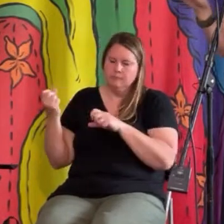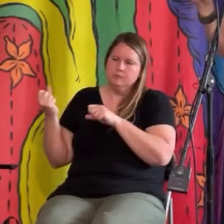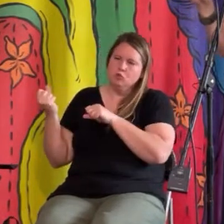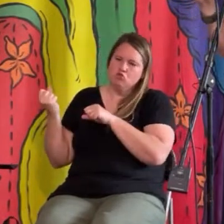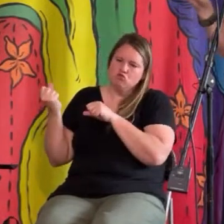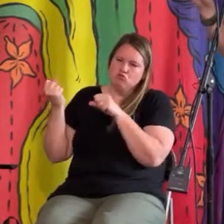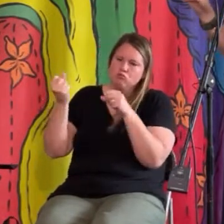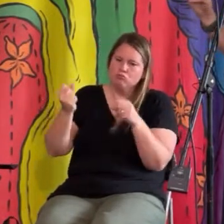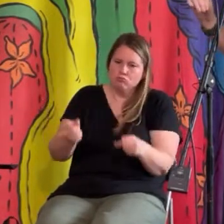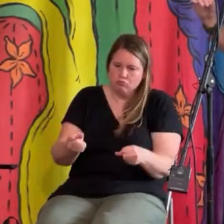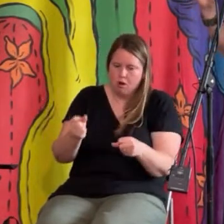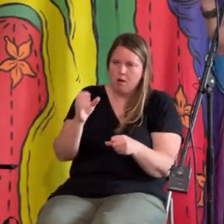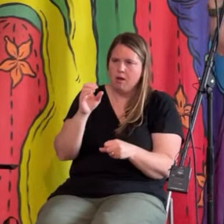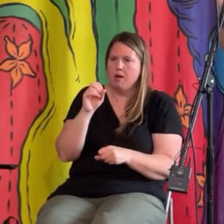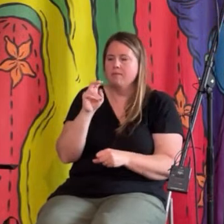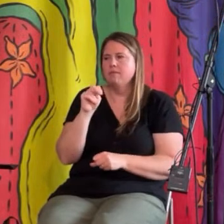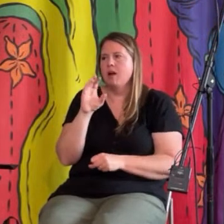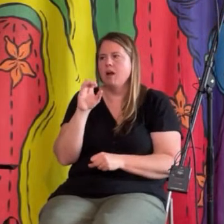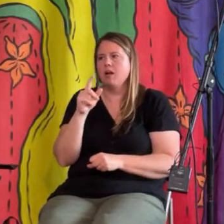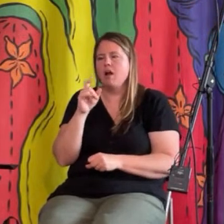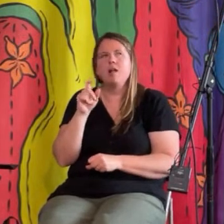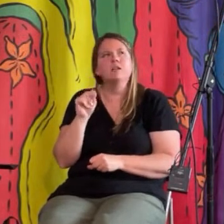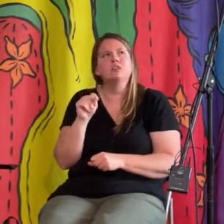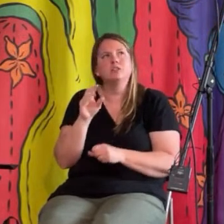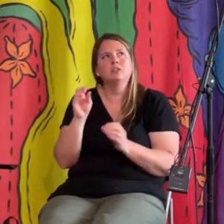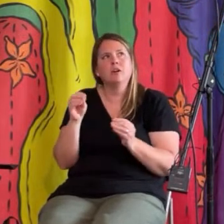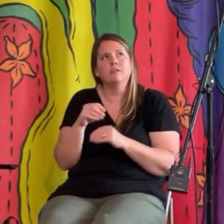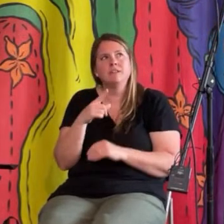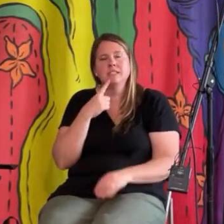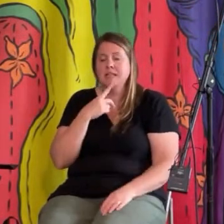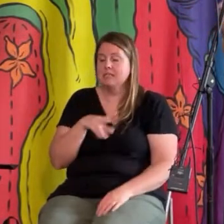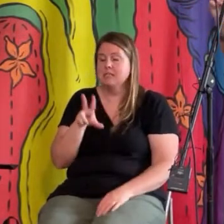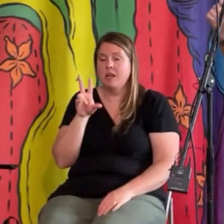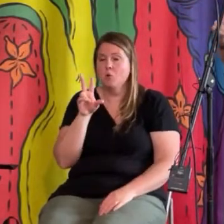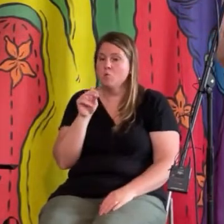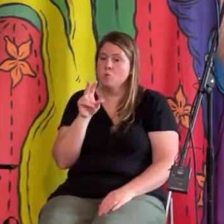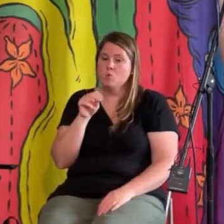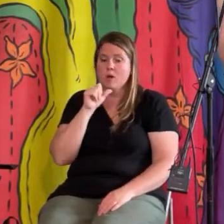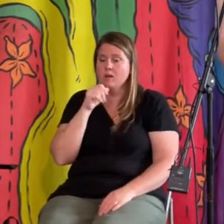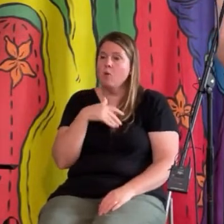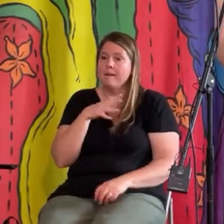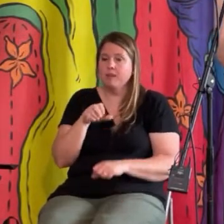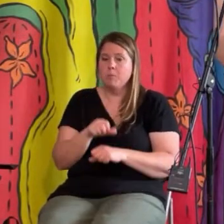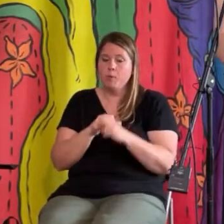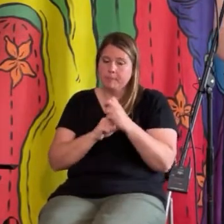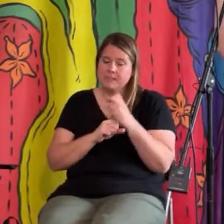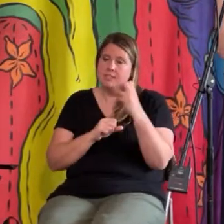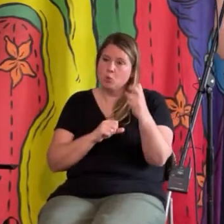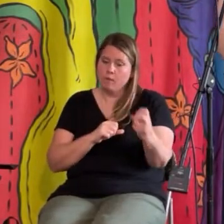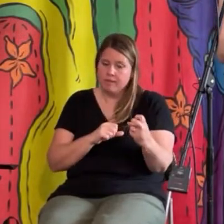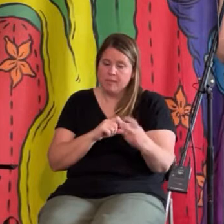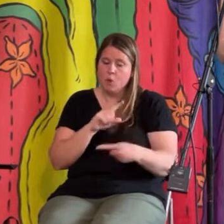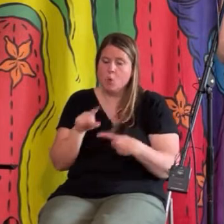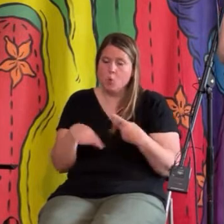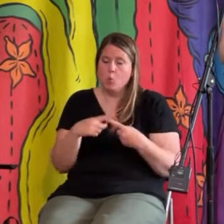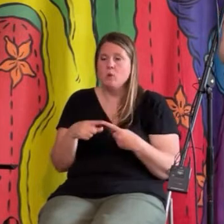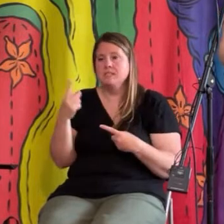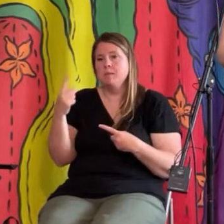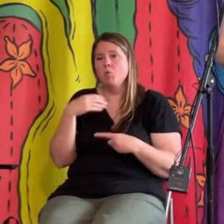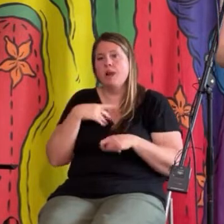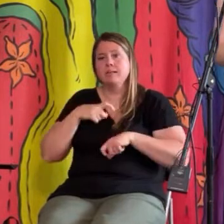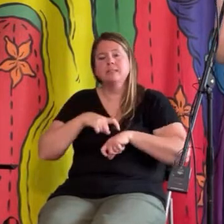the oncologist's office. I walked up and I said, "No, I don't have an appointment, but I'm gonna sit over there, and when there's somebody who has